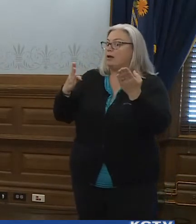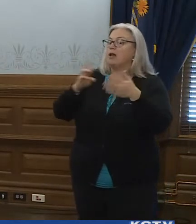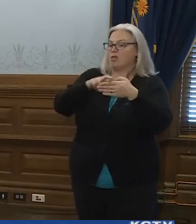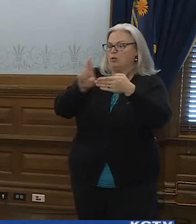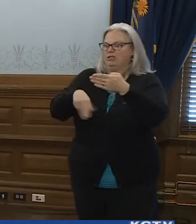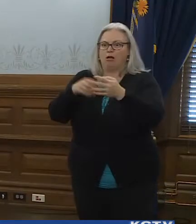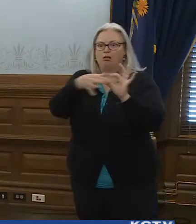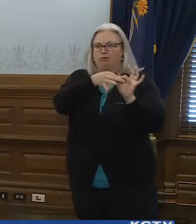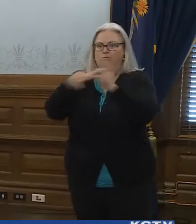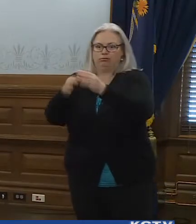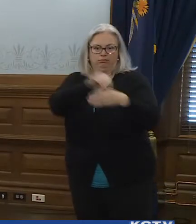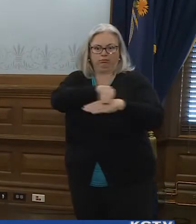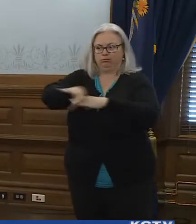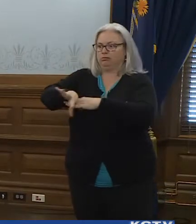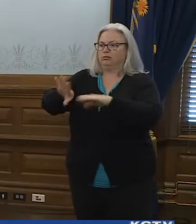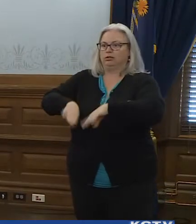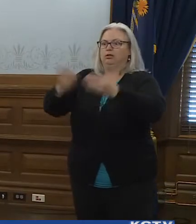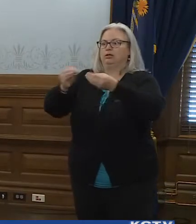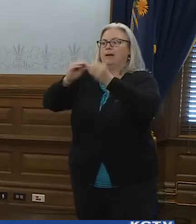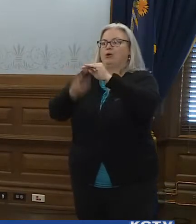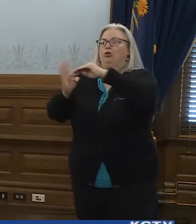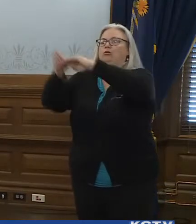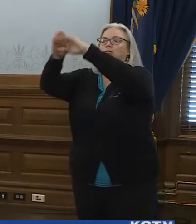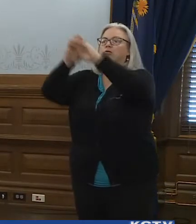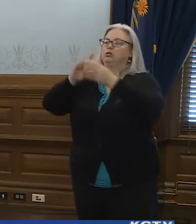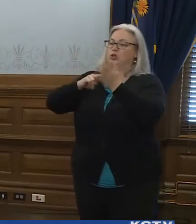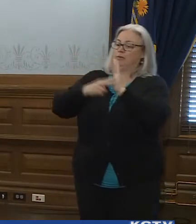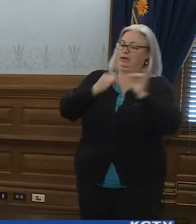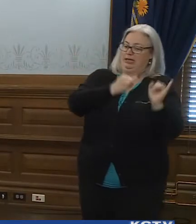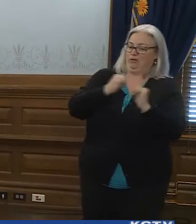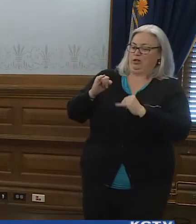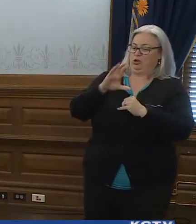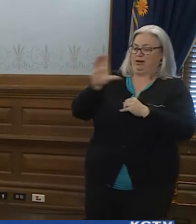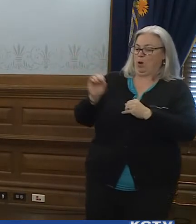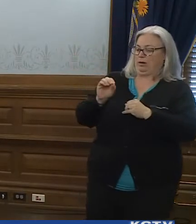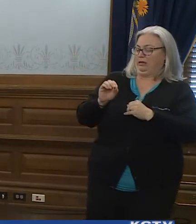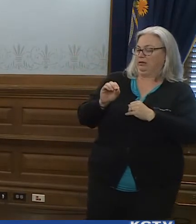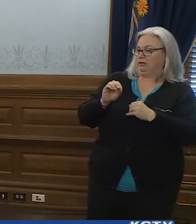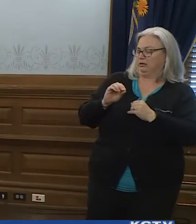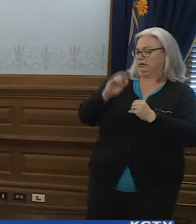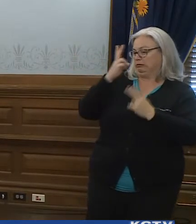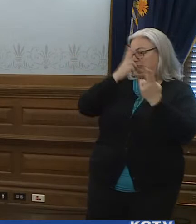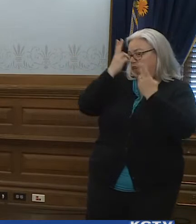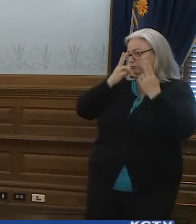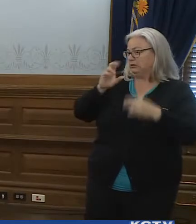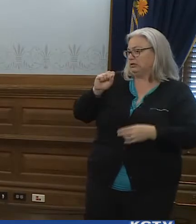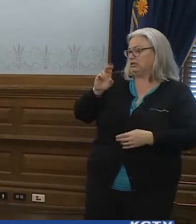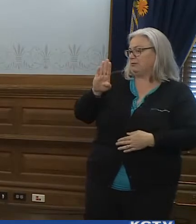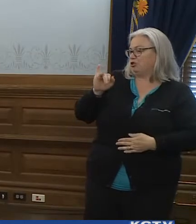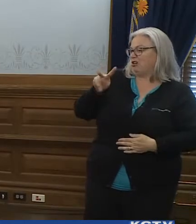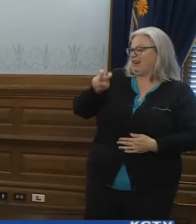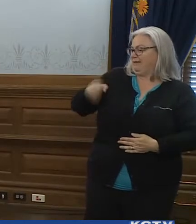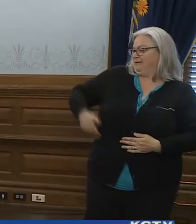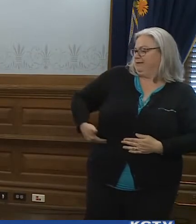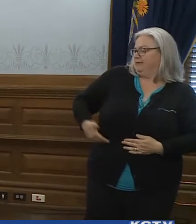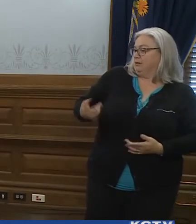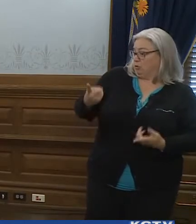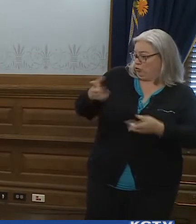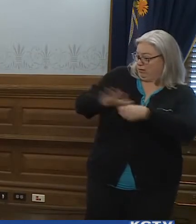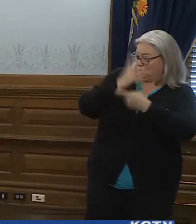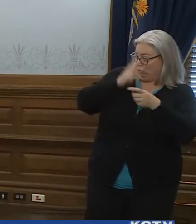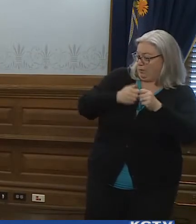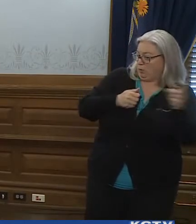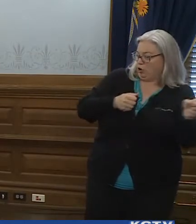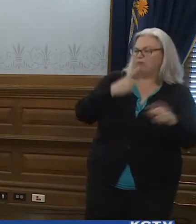So Yeah, and we'll get... individual counties, it's conjecture. Are you in agreement with her? Yes, absolutely in agreement. And the reason